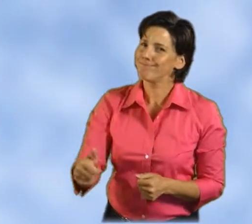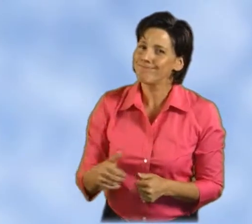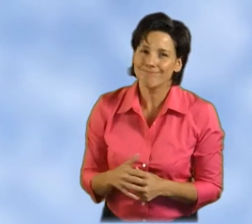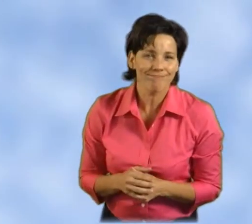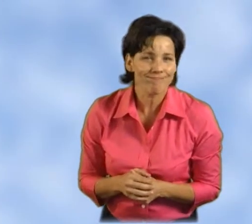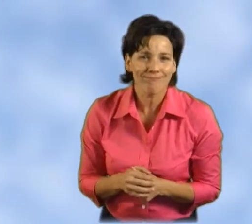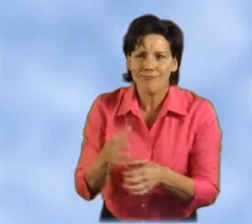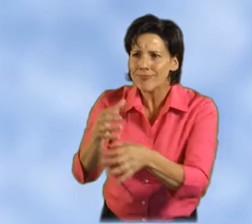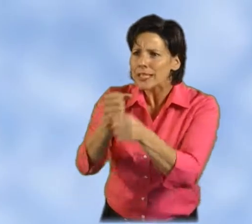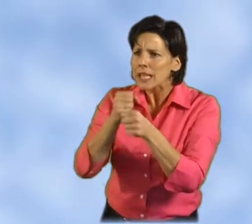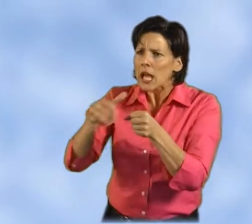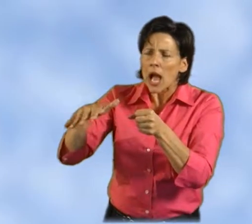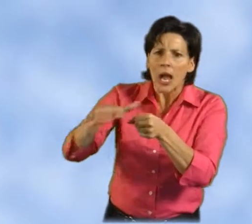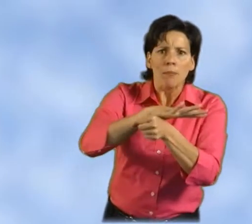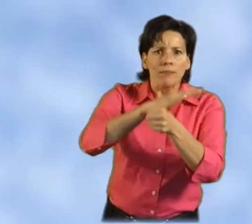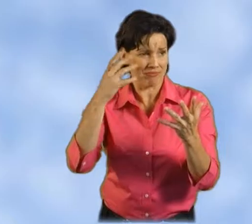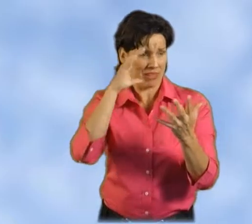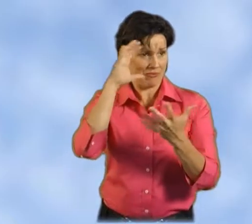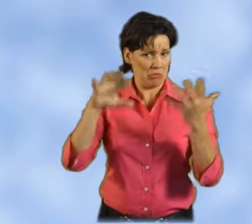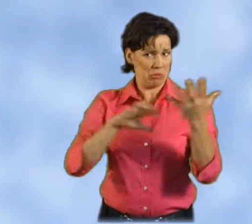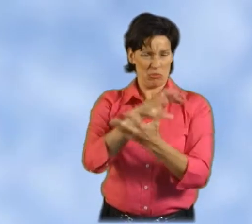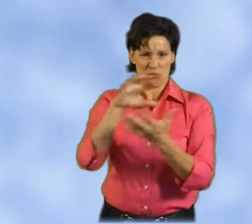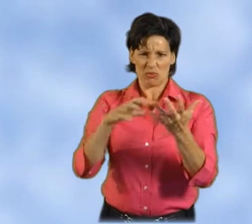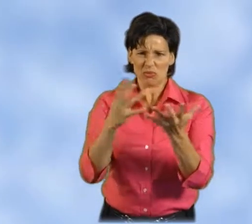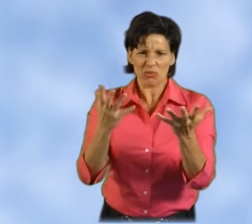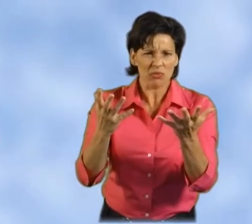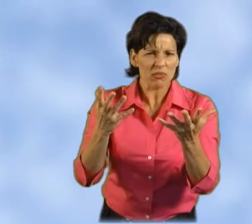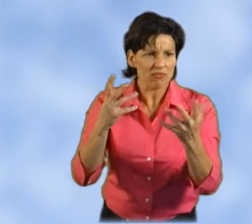What is it like for women who have breast cancer?